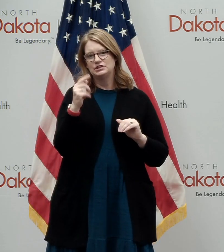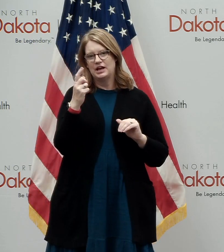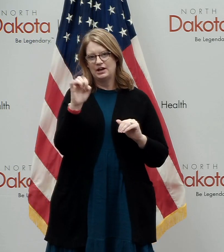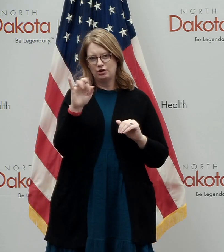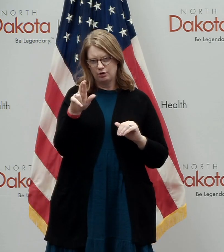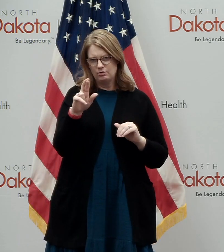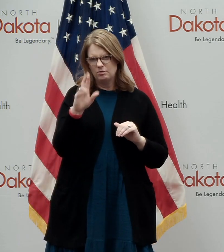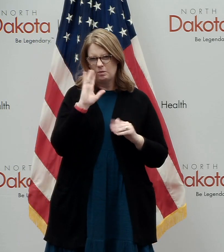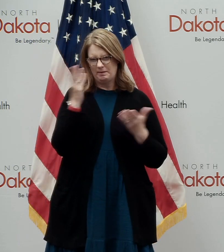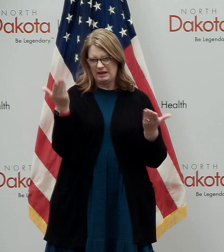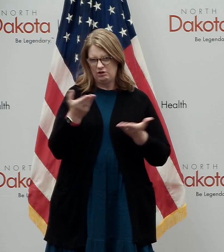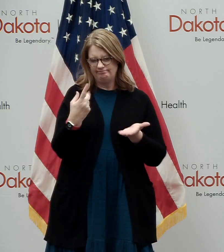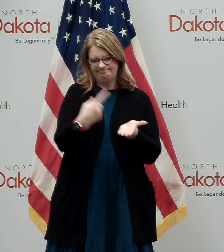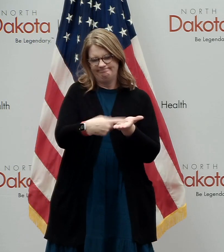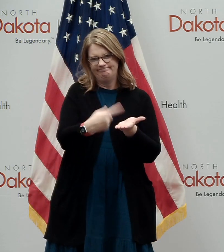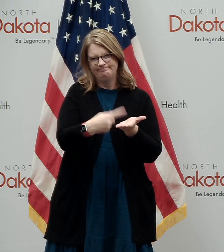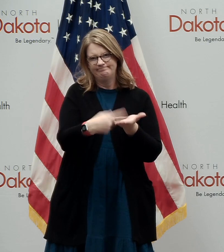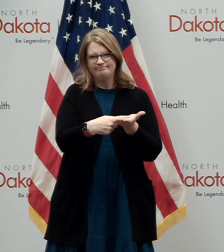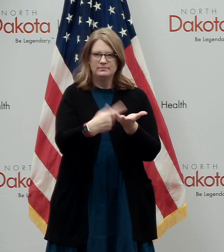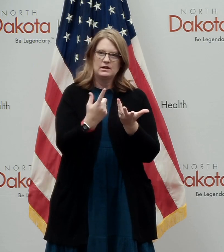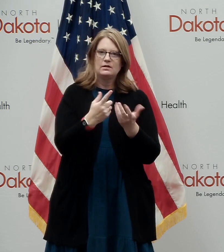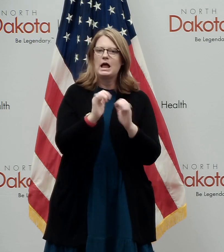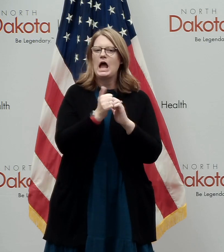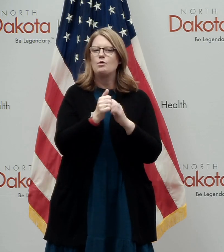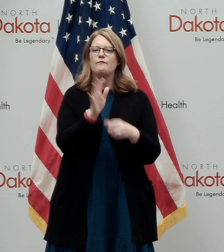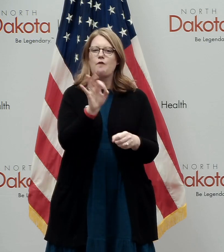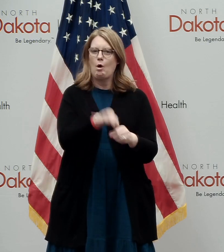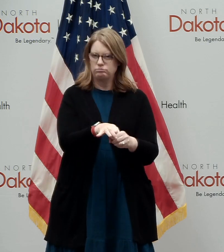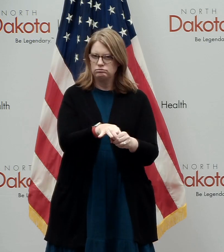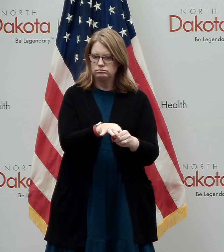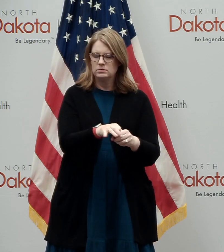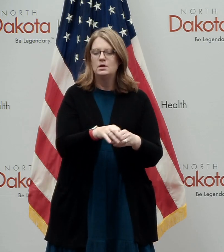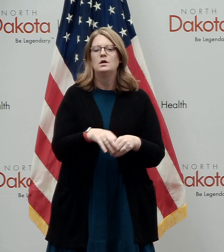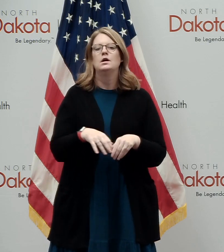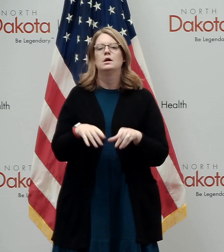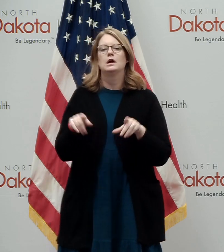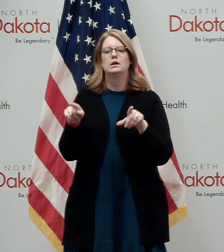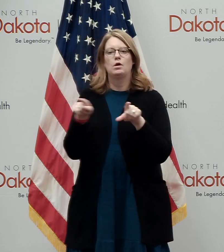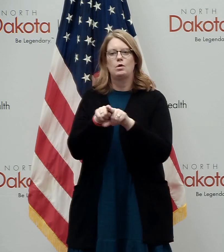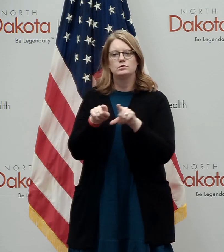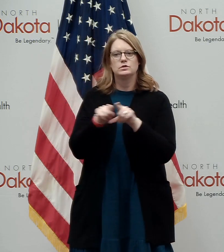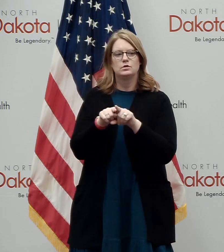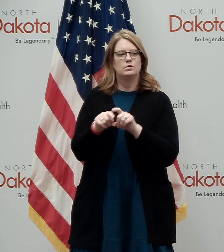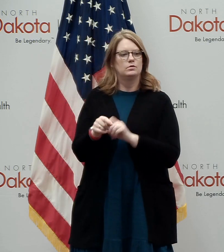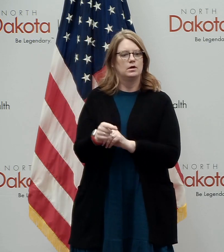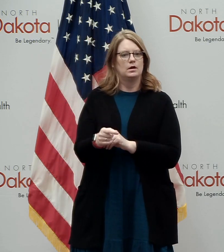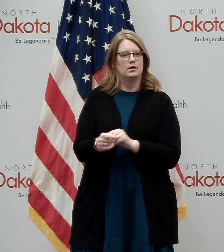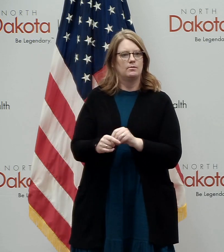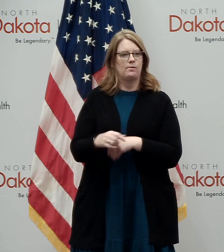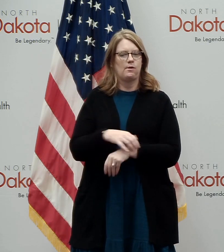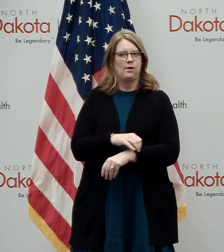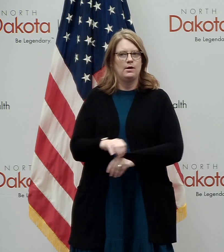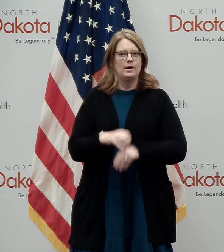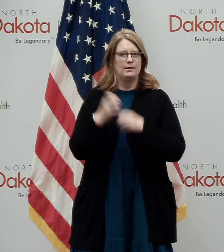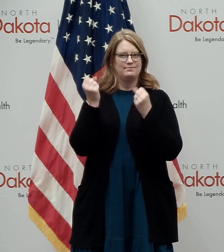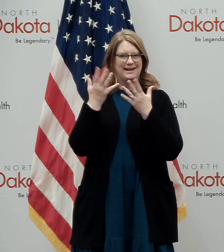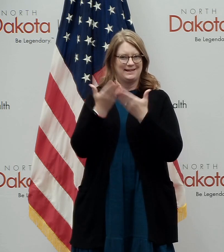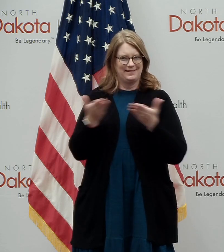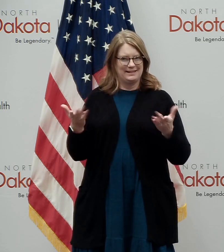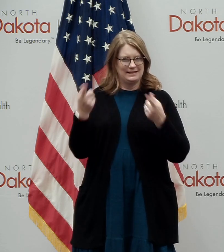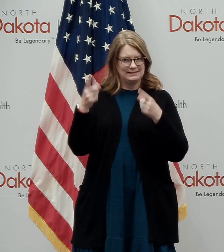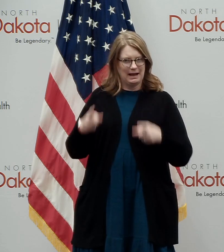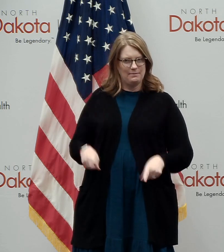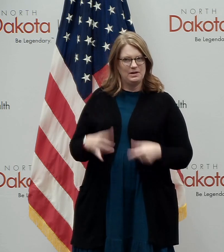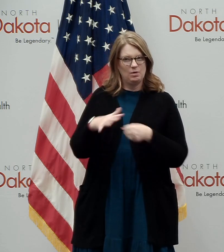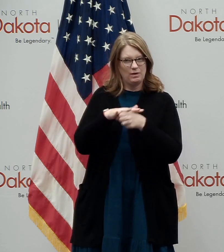to share information about how and when voters can cast their ballots. And then also number of things going on